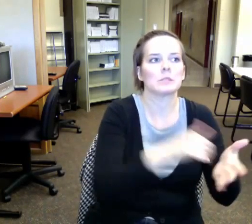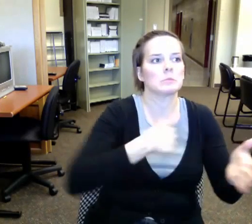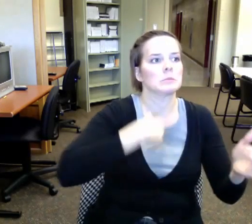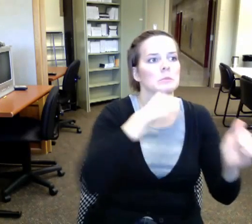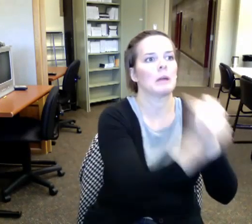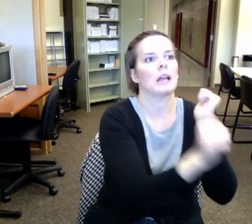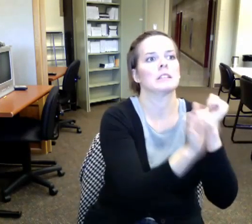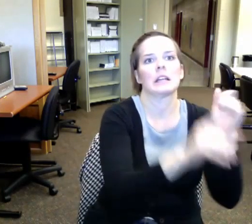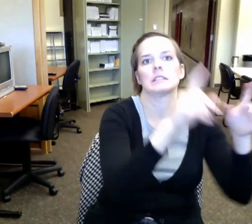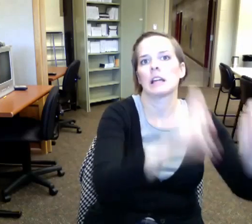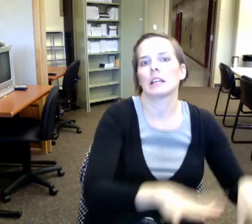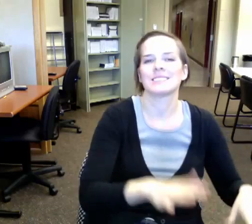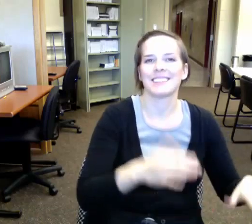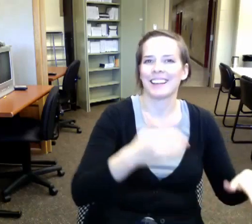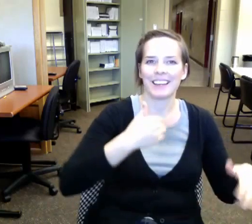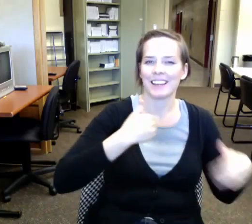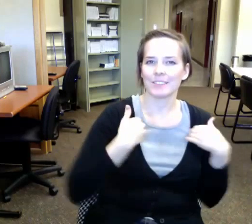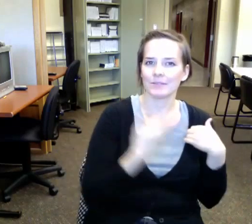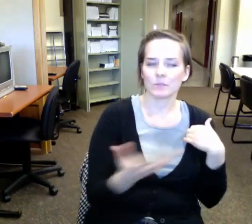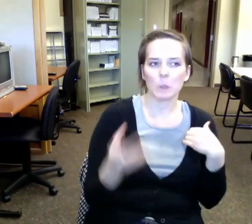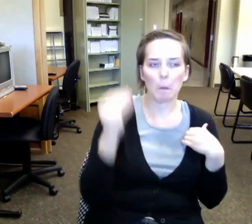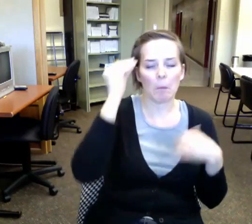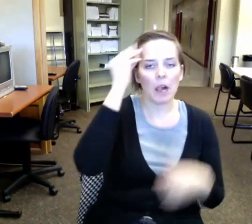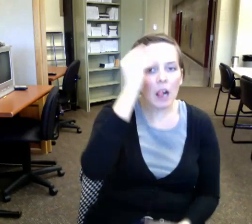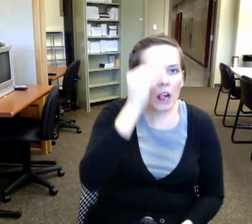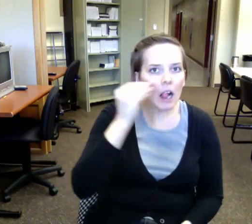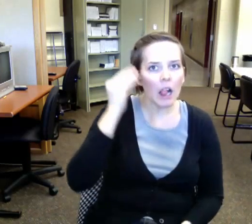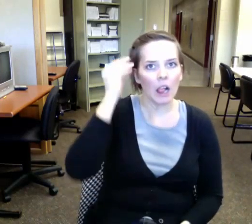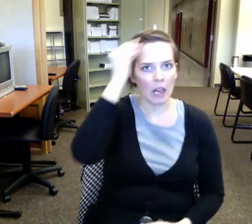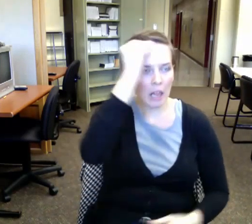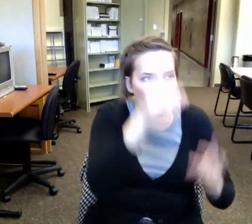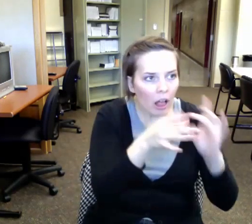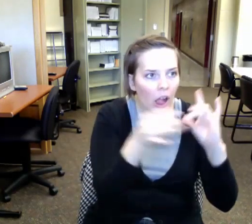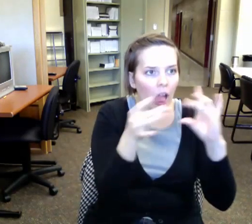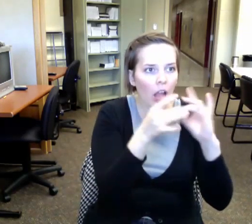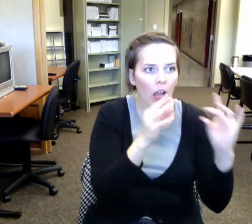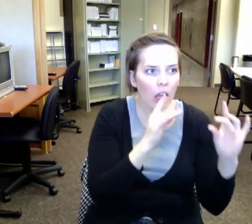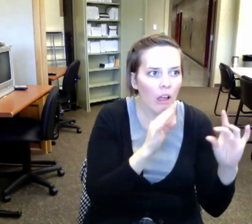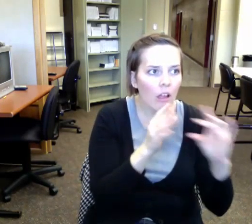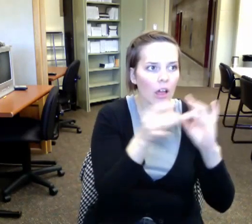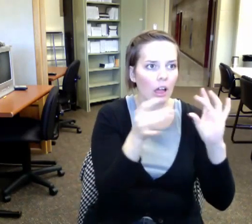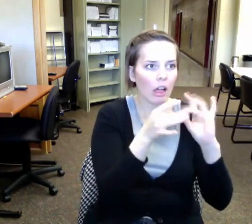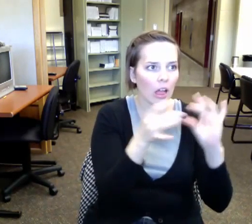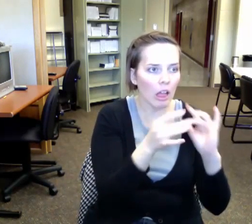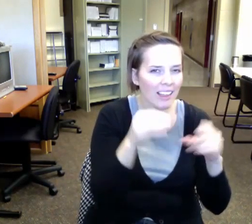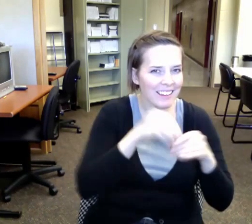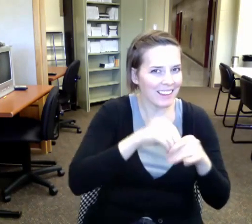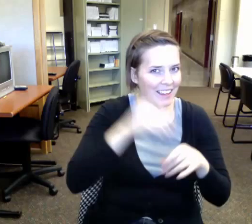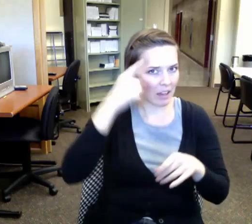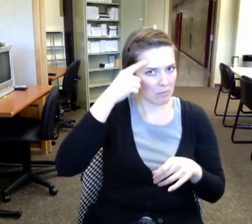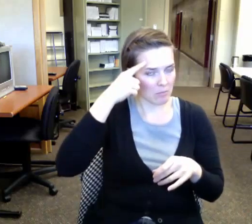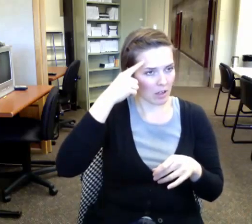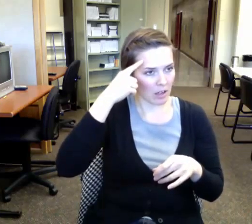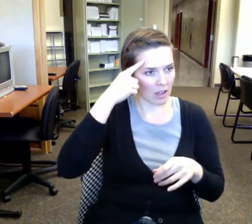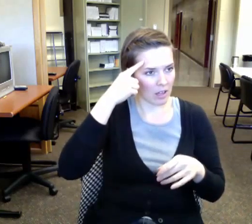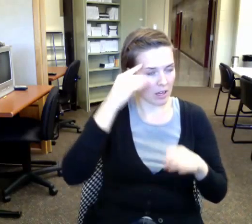in our heads that we pay attention to, which blocks our paying attention to the speaker. And